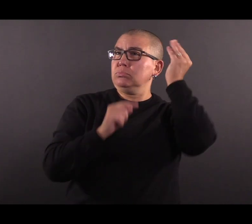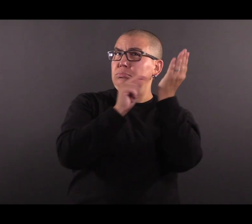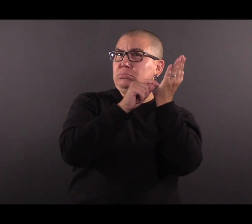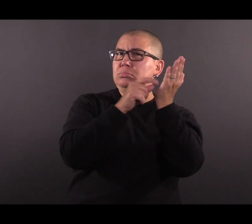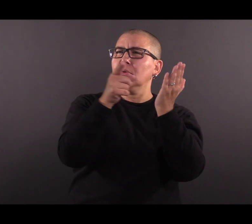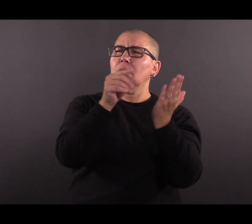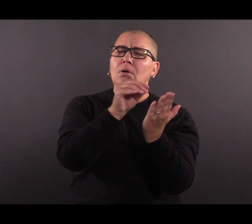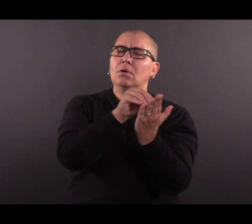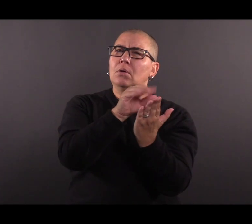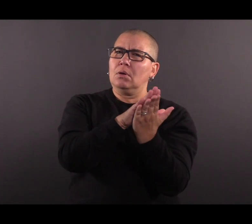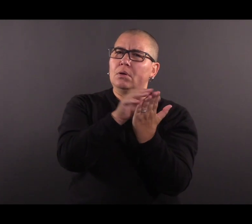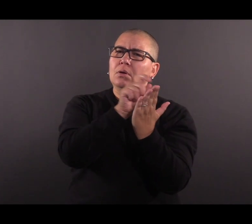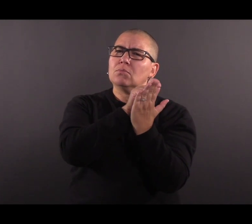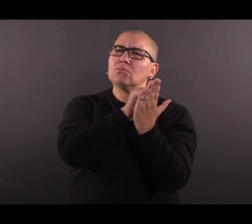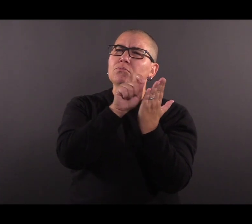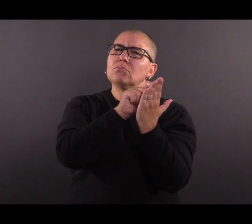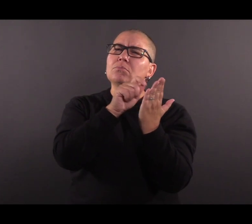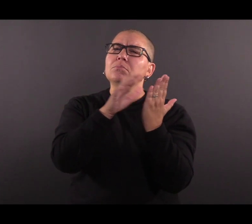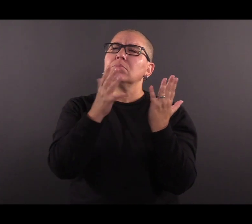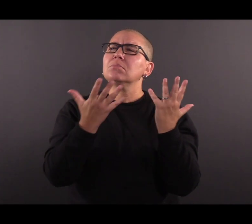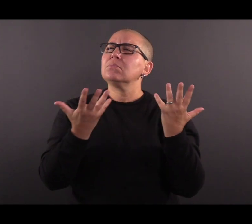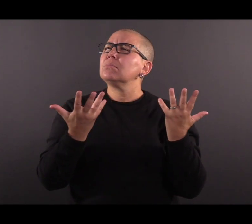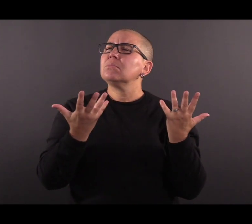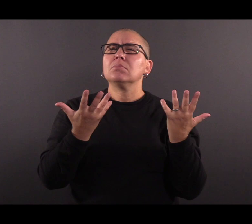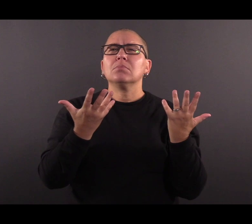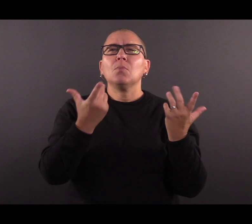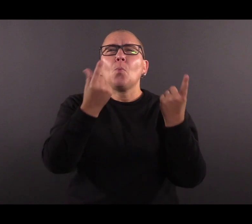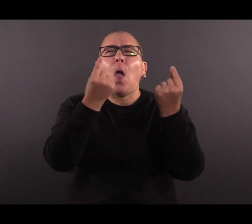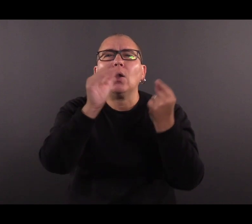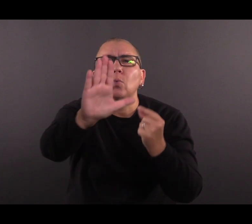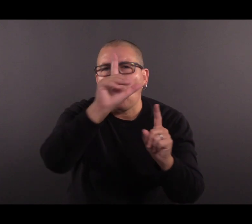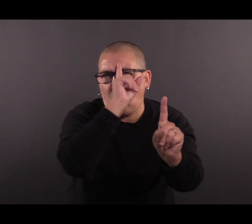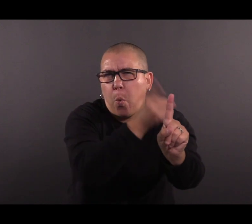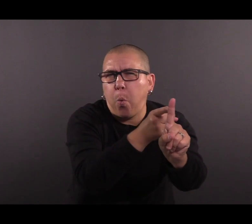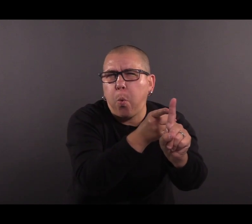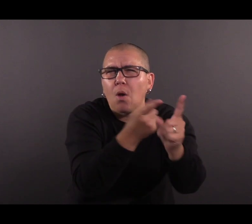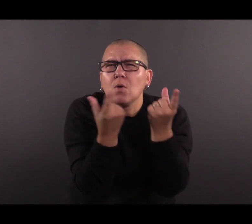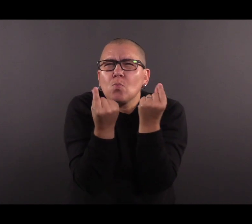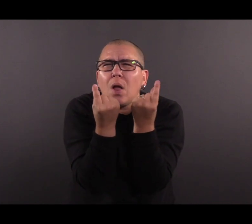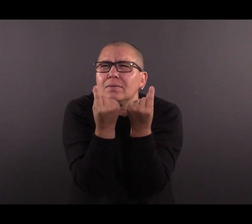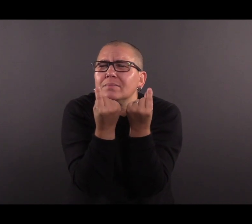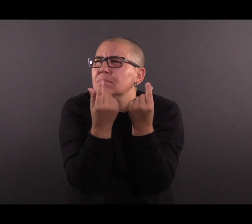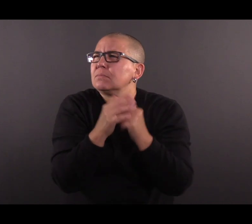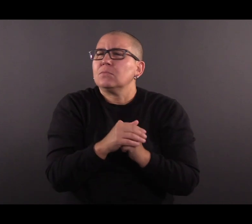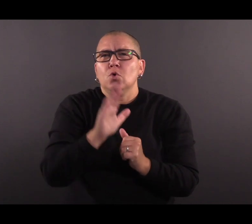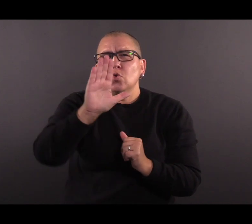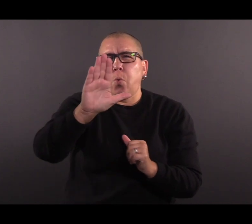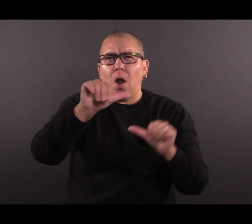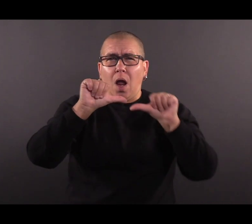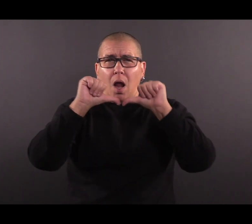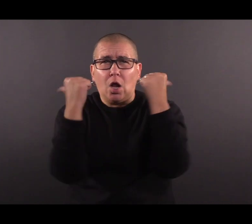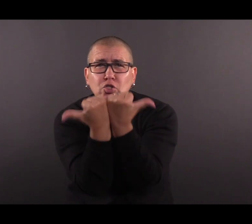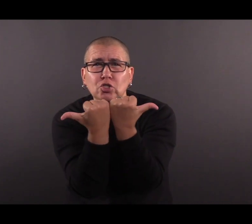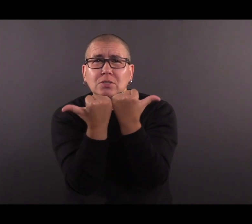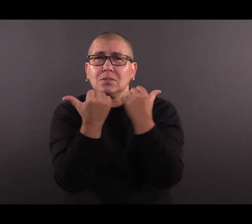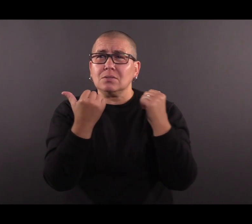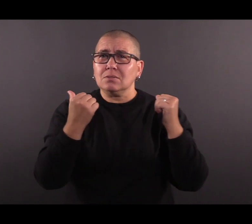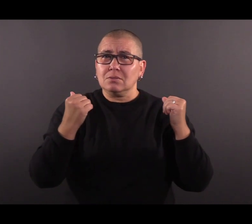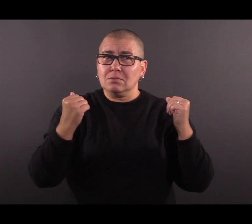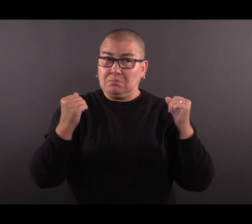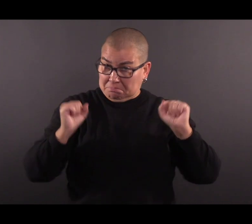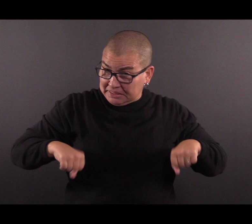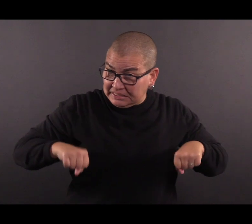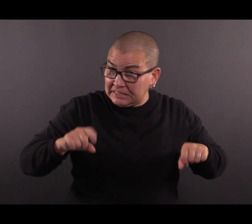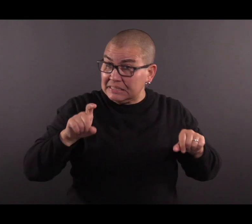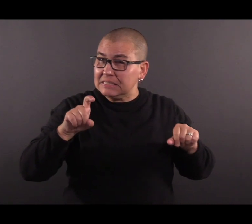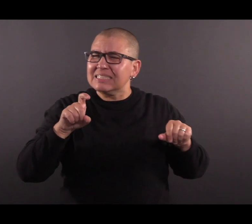consider. Start by articulating your goals and assessing your agency's capacity for taking this on. You